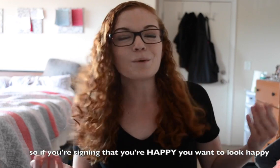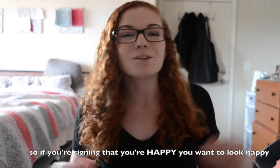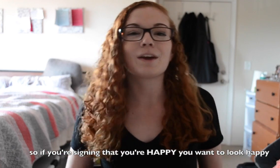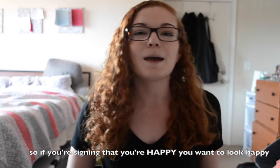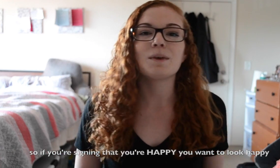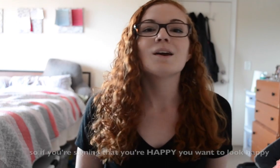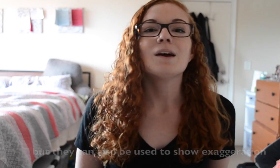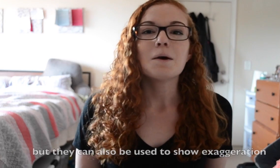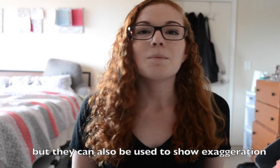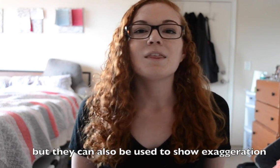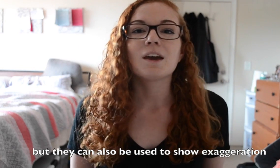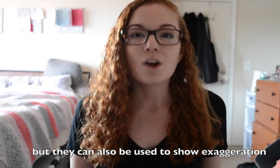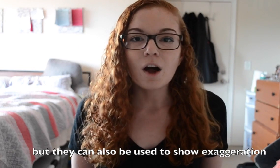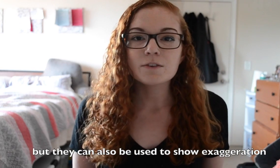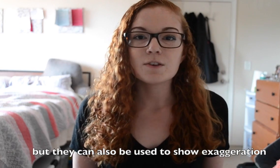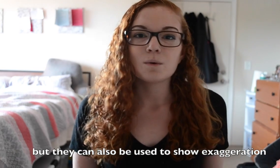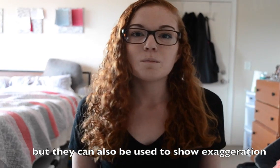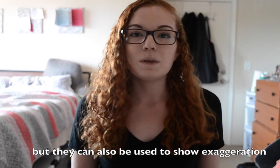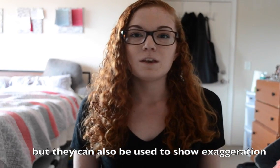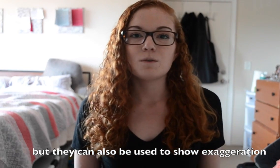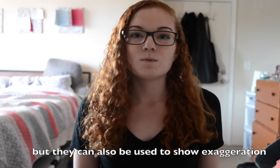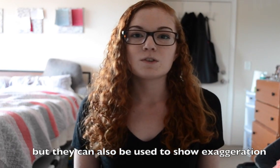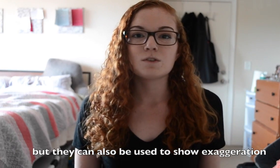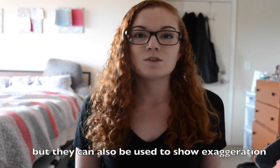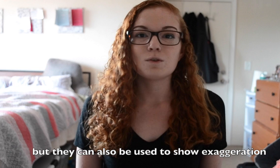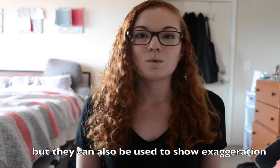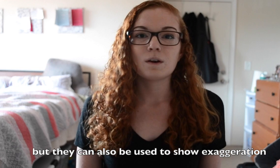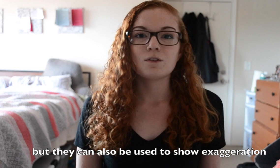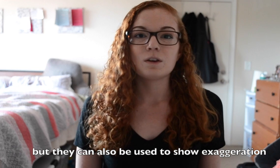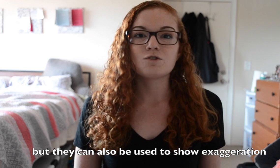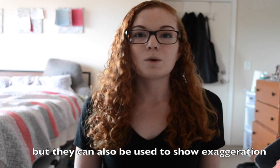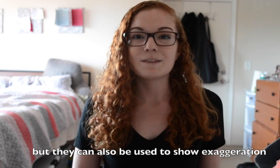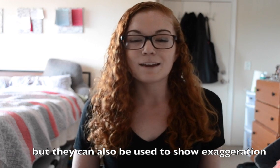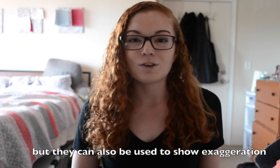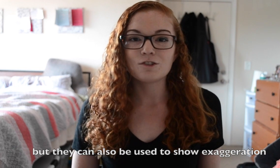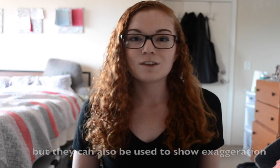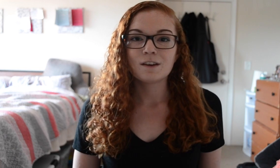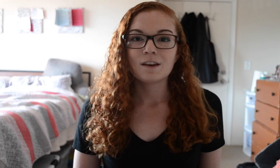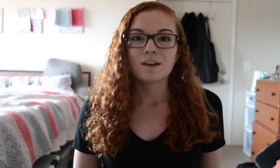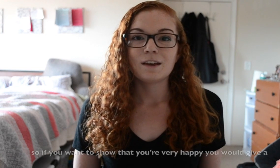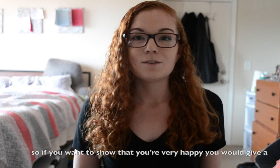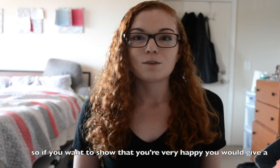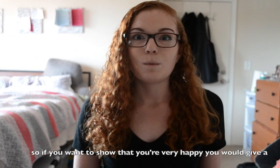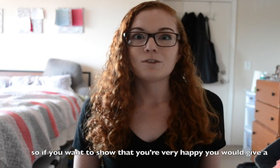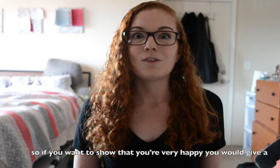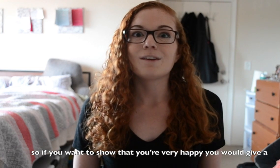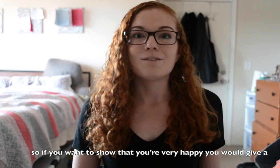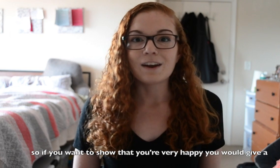to look happy, but they can also be used to show exaggeration, and so if you want to show that you're very